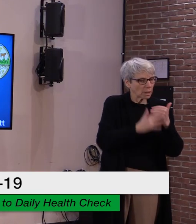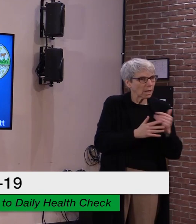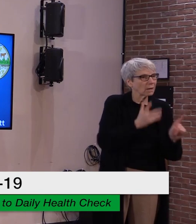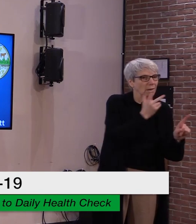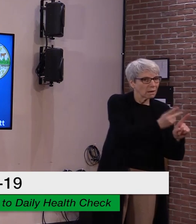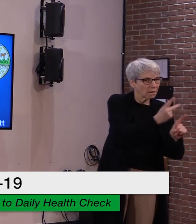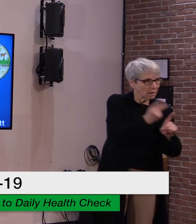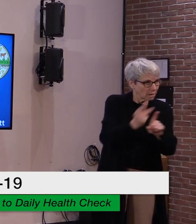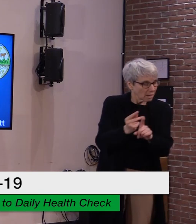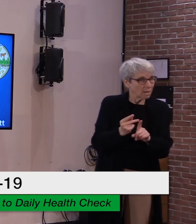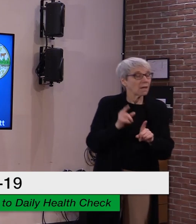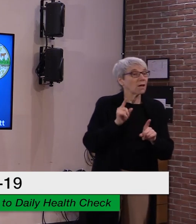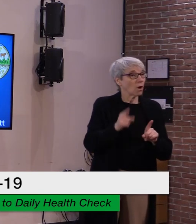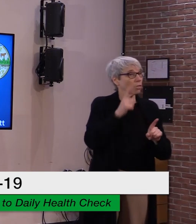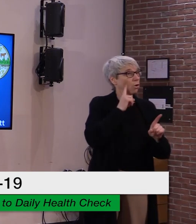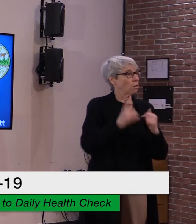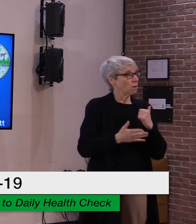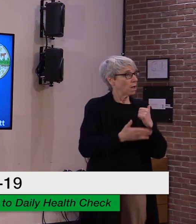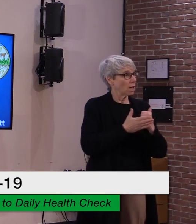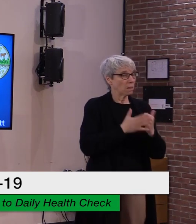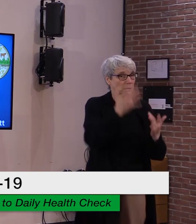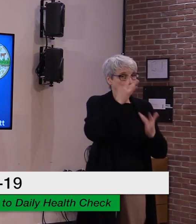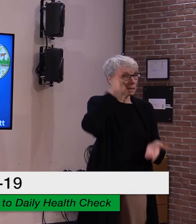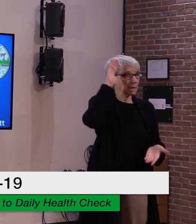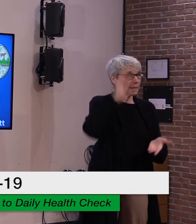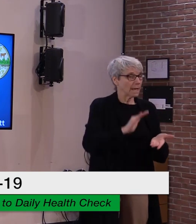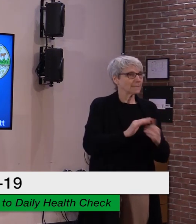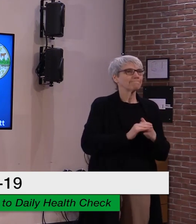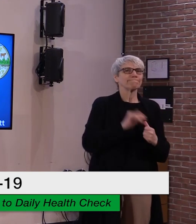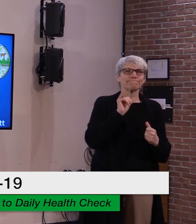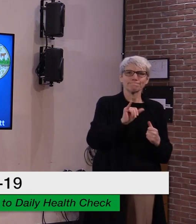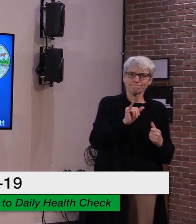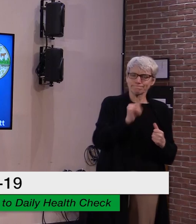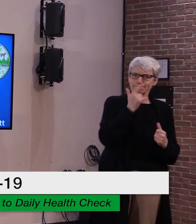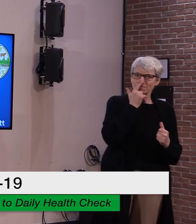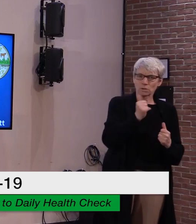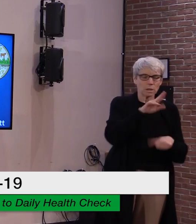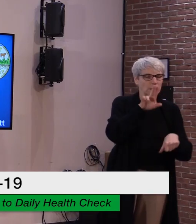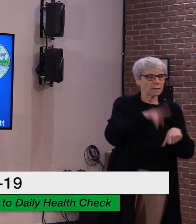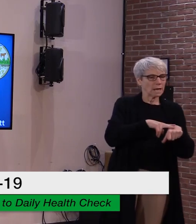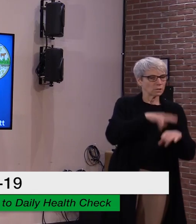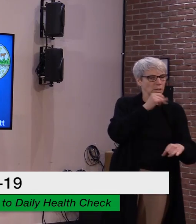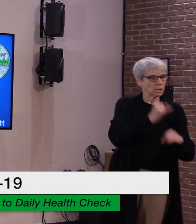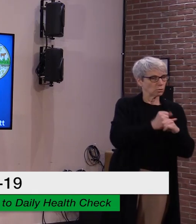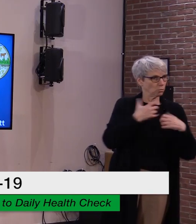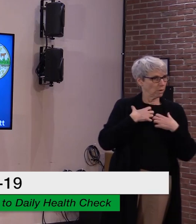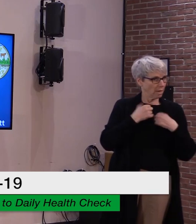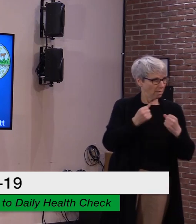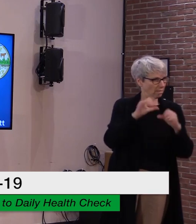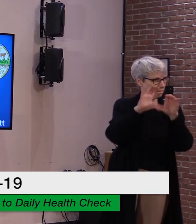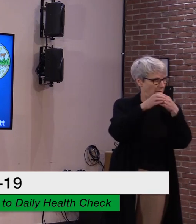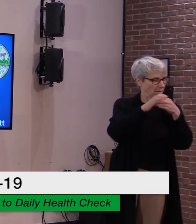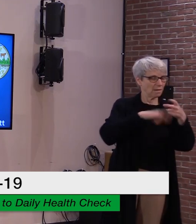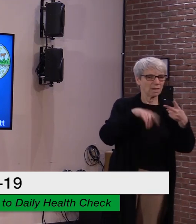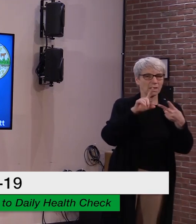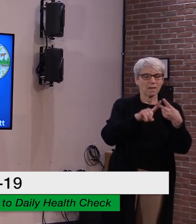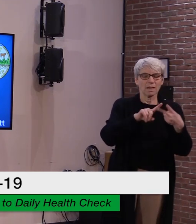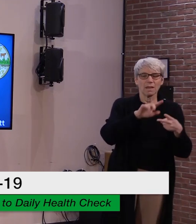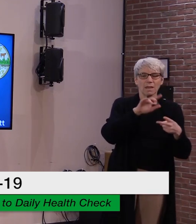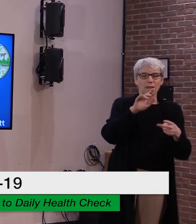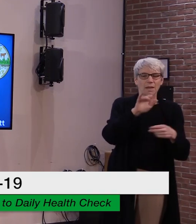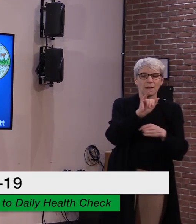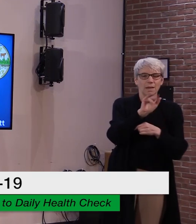received unfavorable reviews from both the national institutes of health and the infectious disease society of